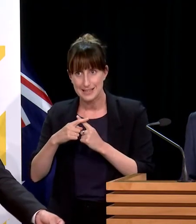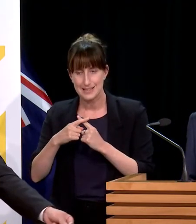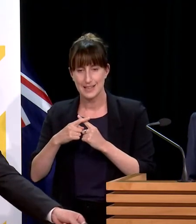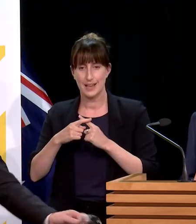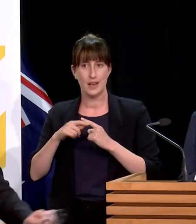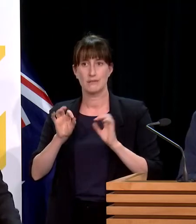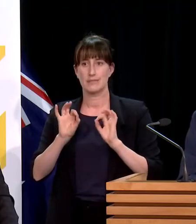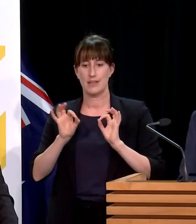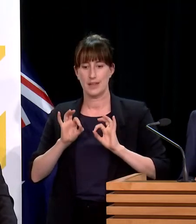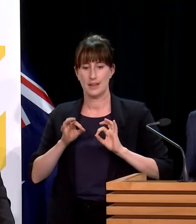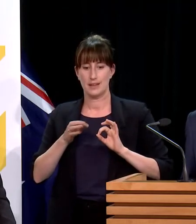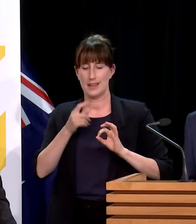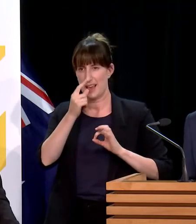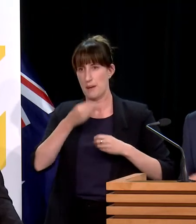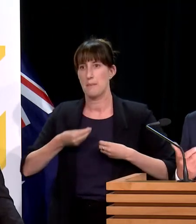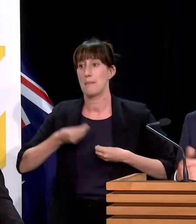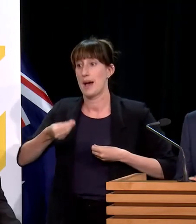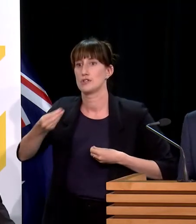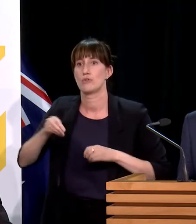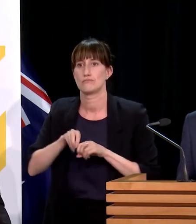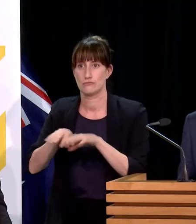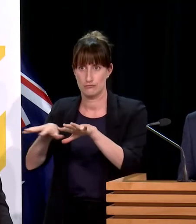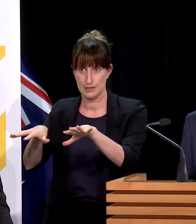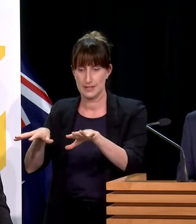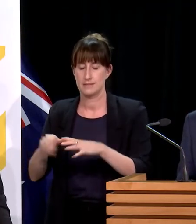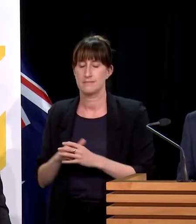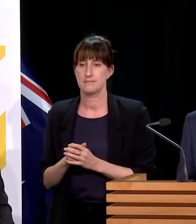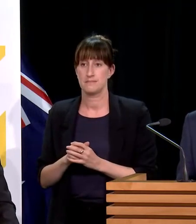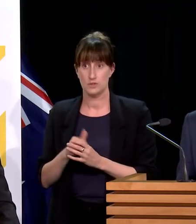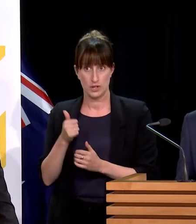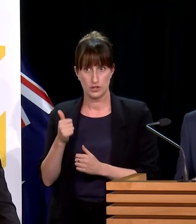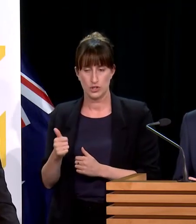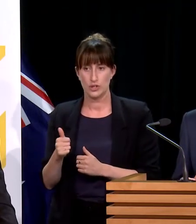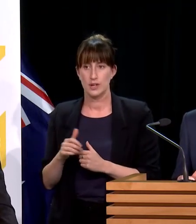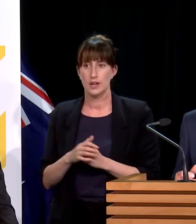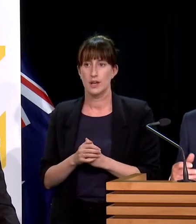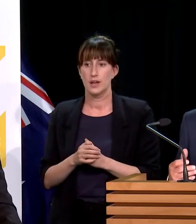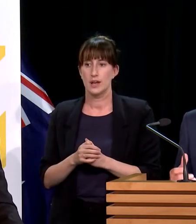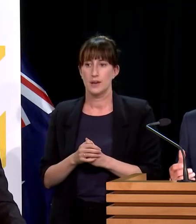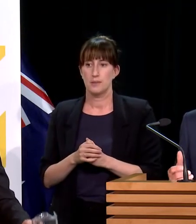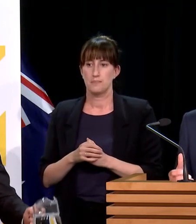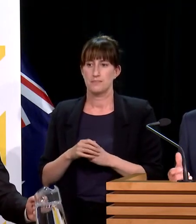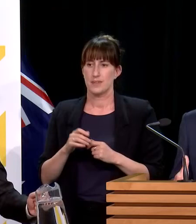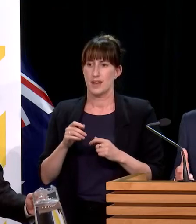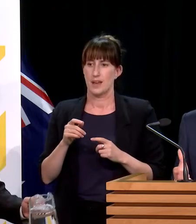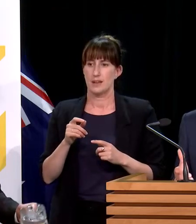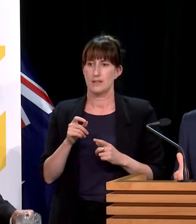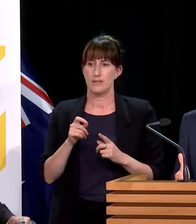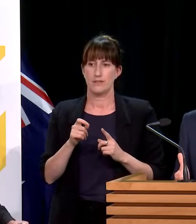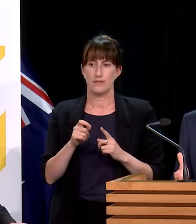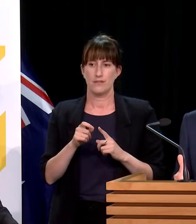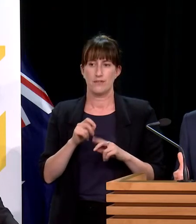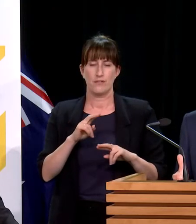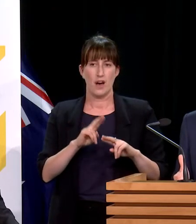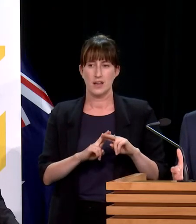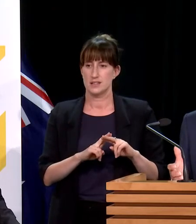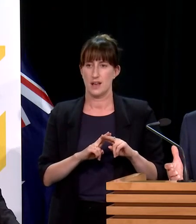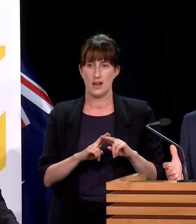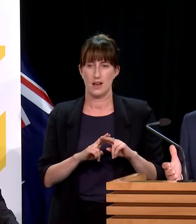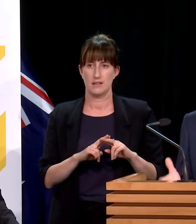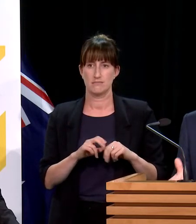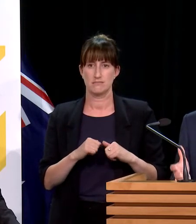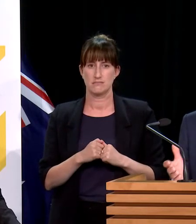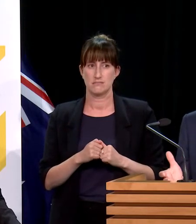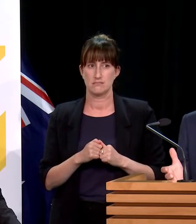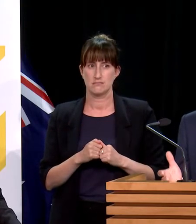are in use, including the Pfizer one, which is obviously the first one we're getting. So this is one of, again, the advantage of